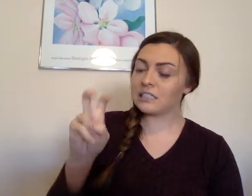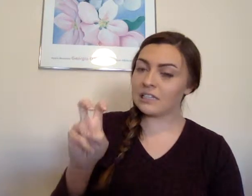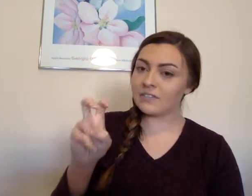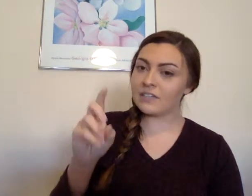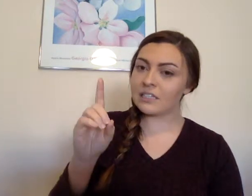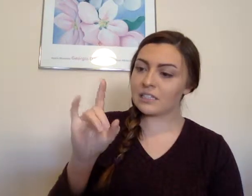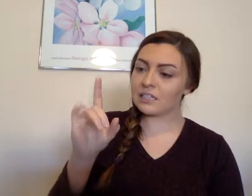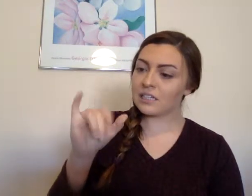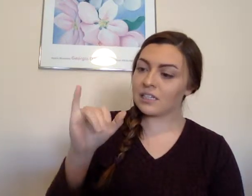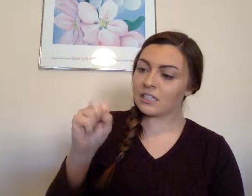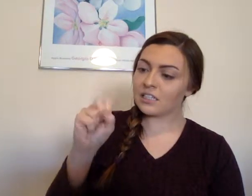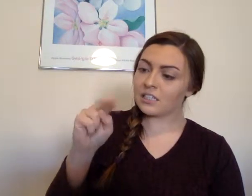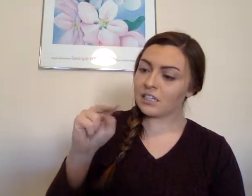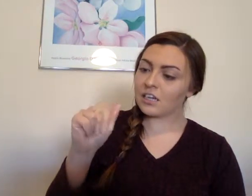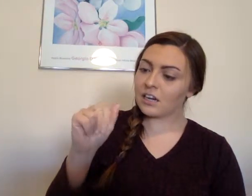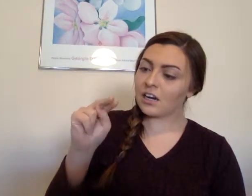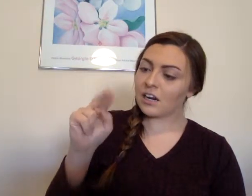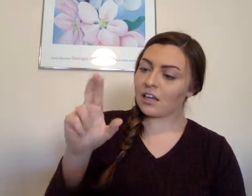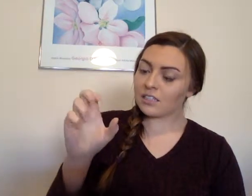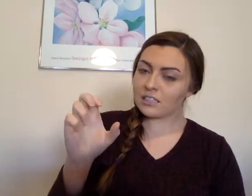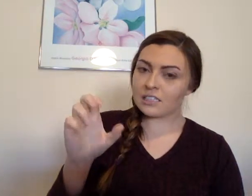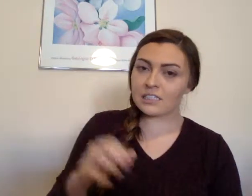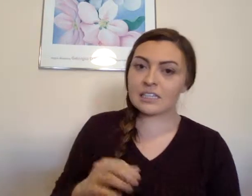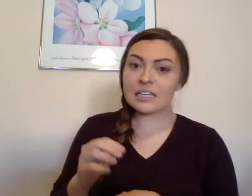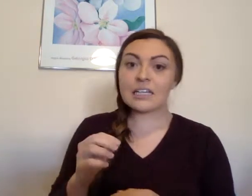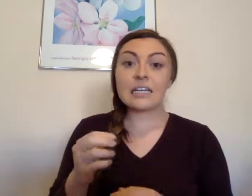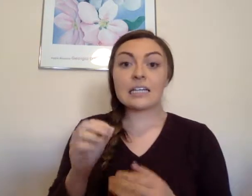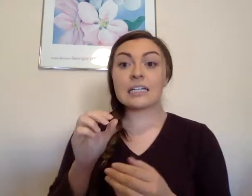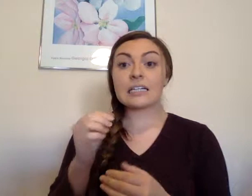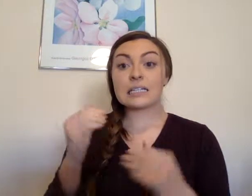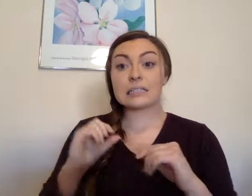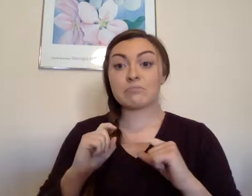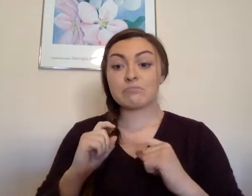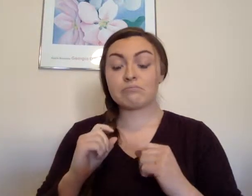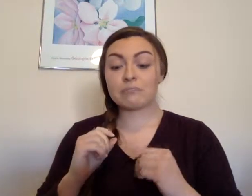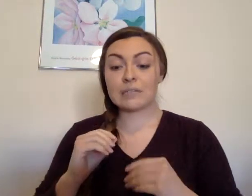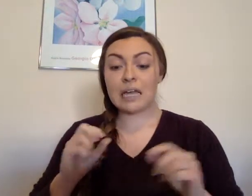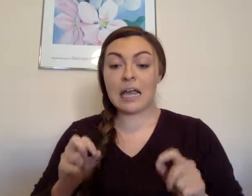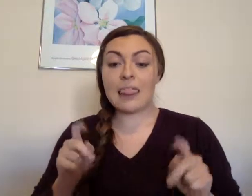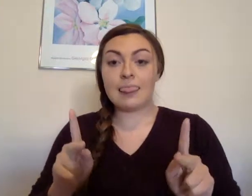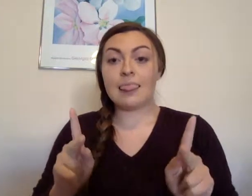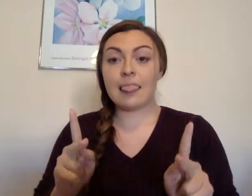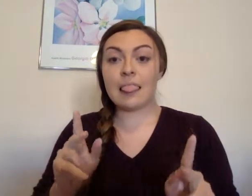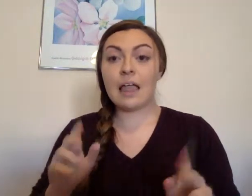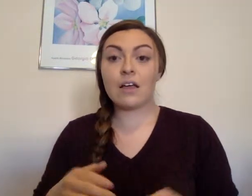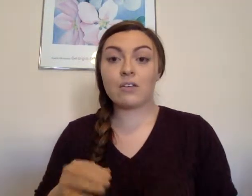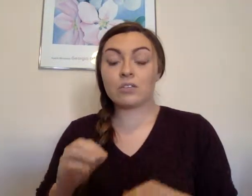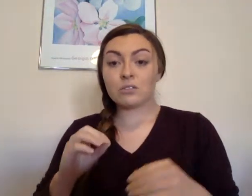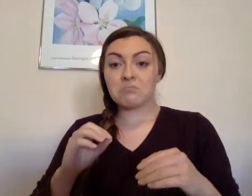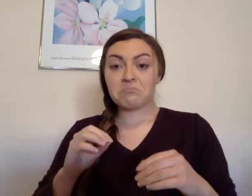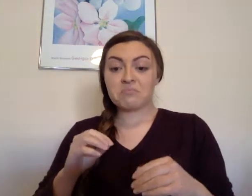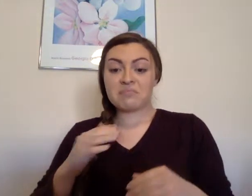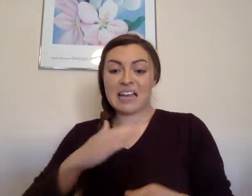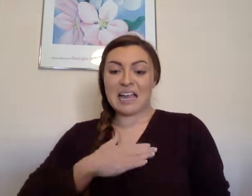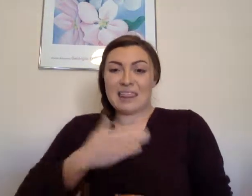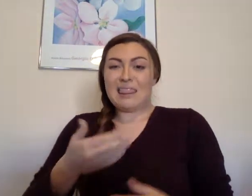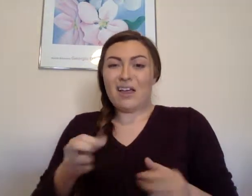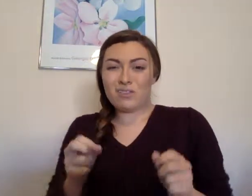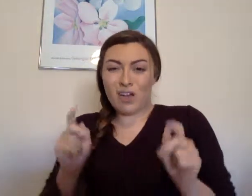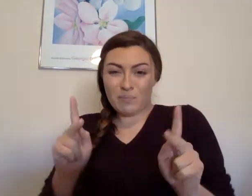subconscious programming. And here's the other part. When it comes to communication, there are three main parts to our